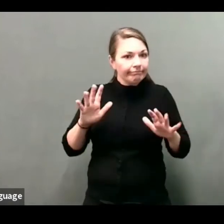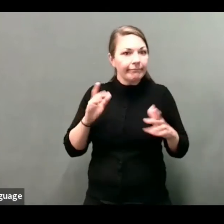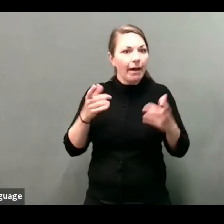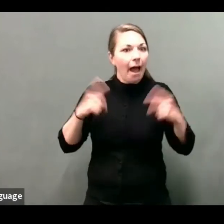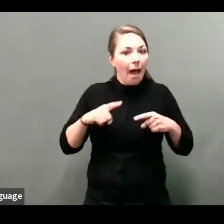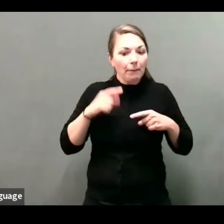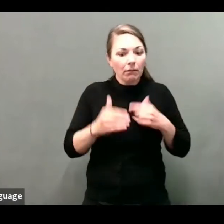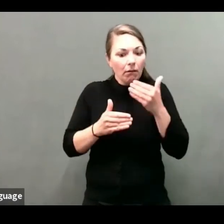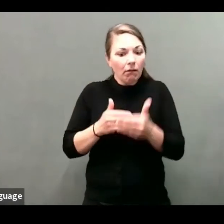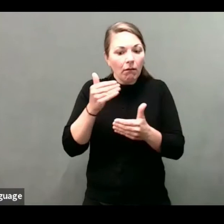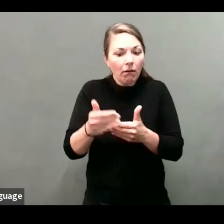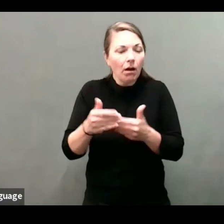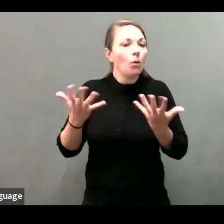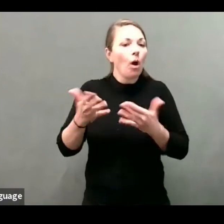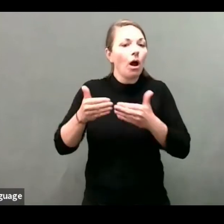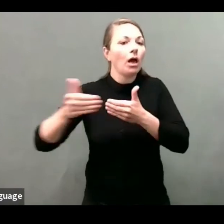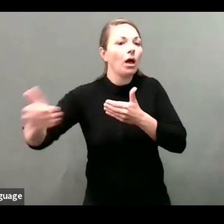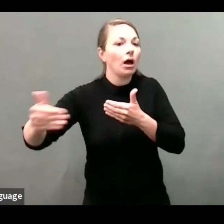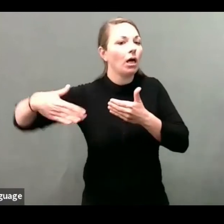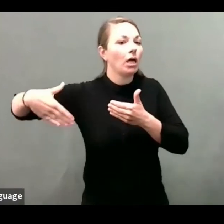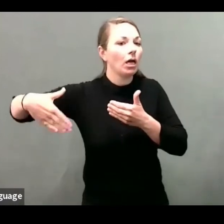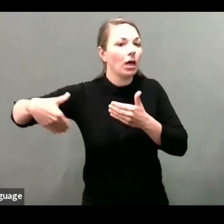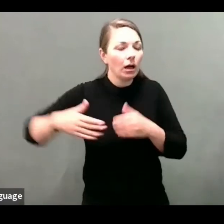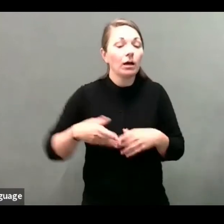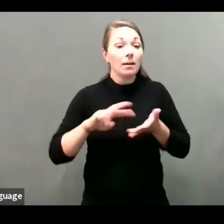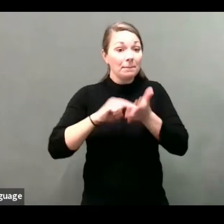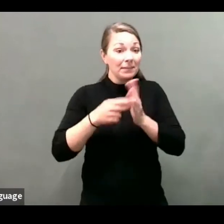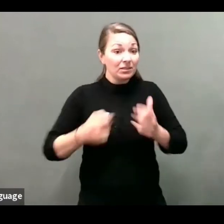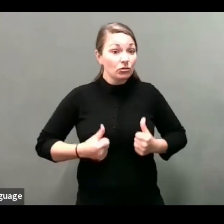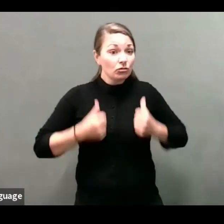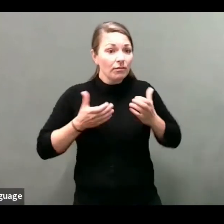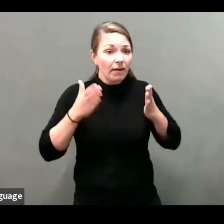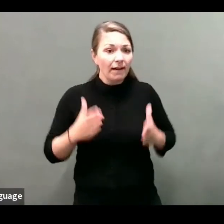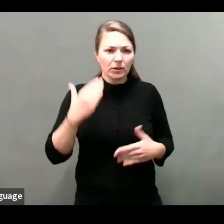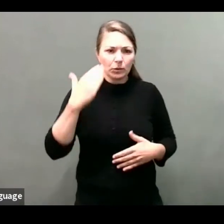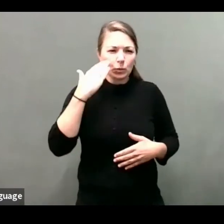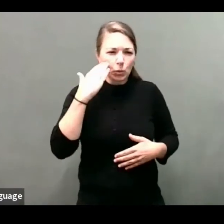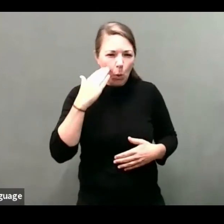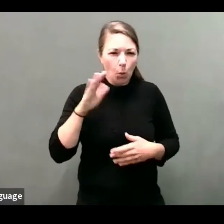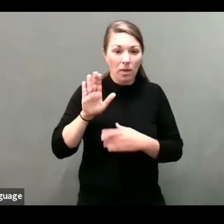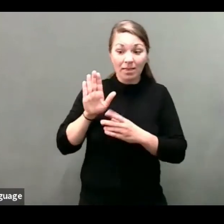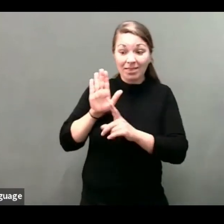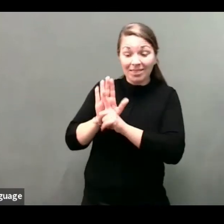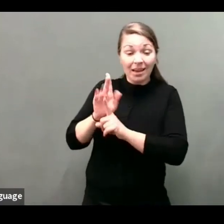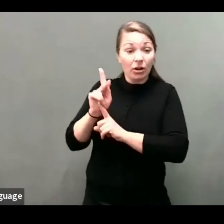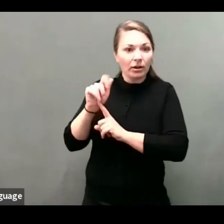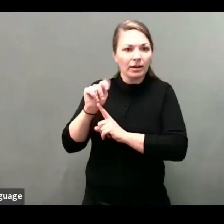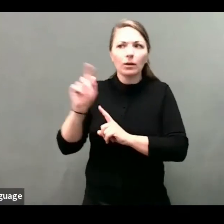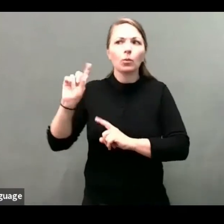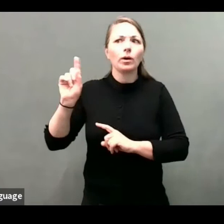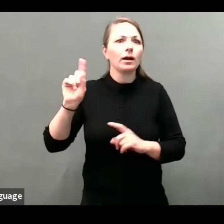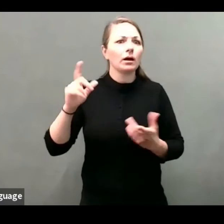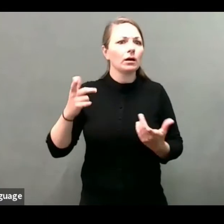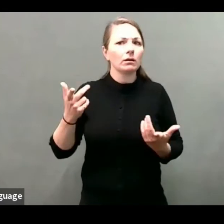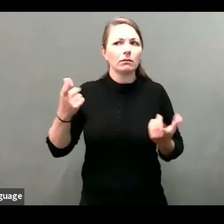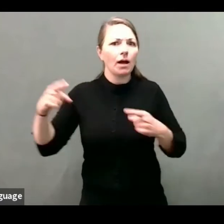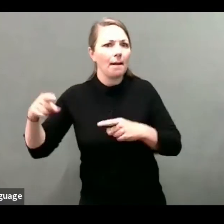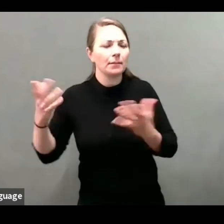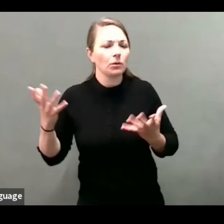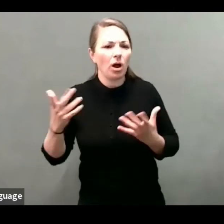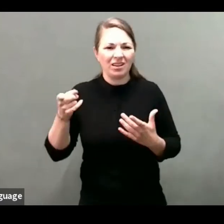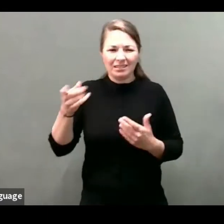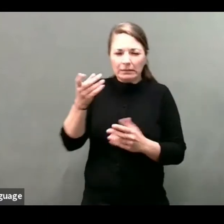And that allows survivors to keep an eye on where their kit is at and just be more informed about the whole